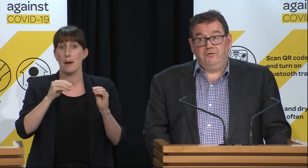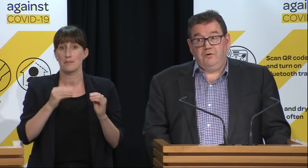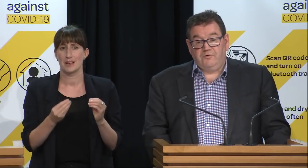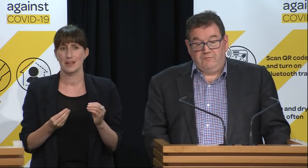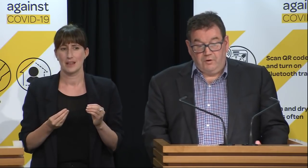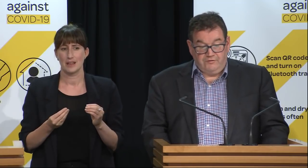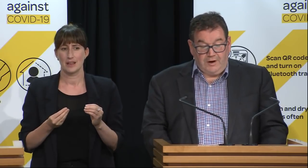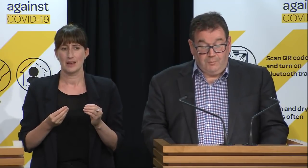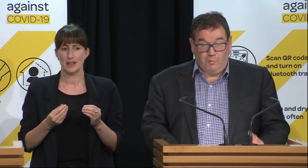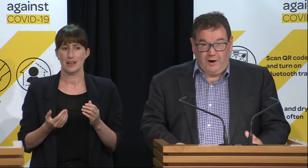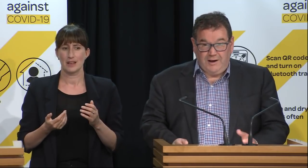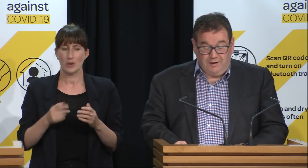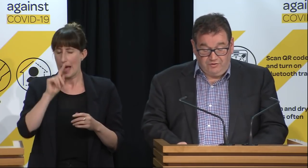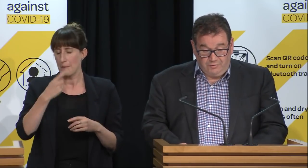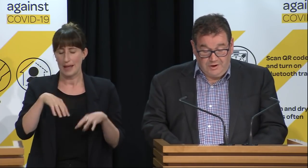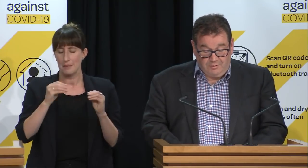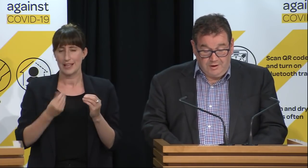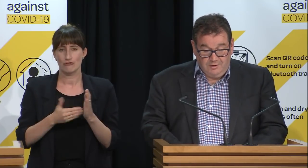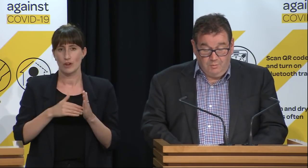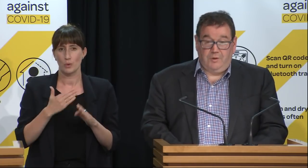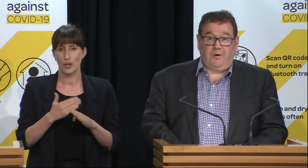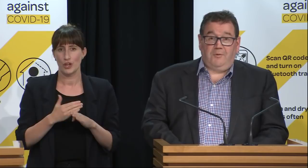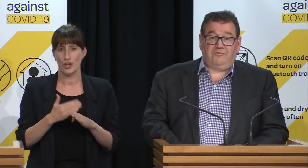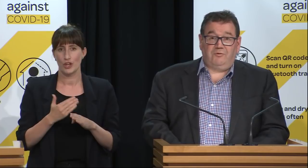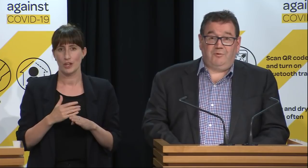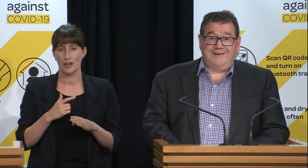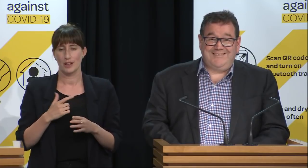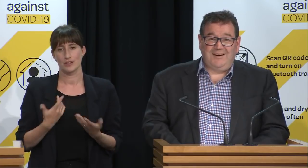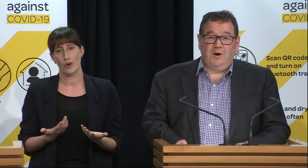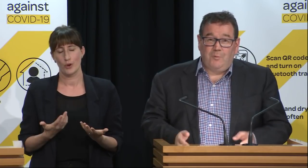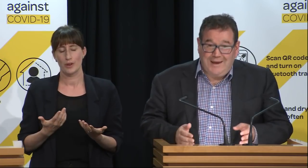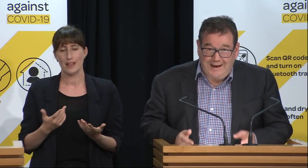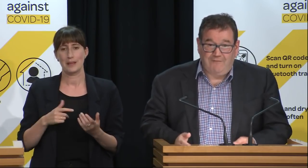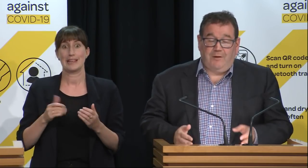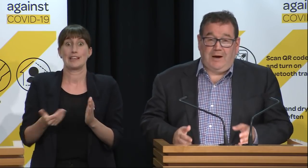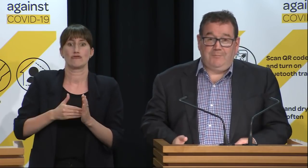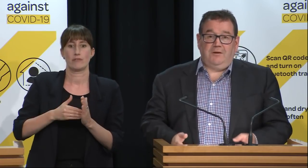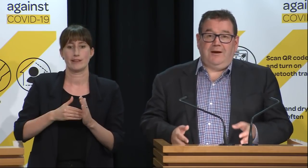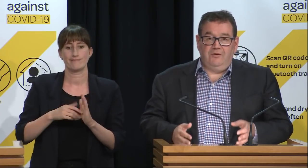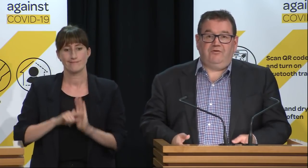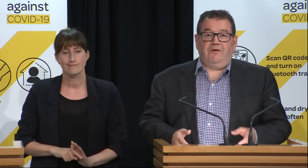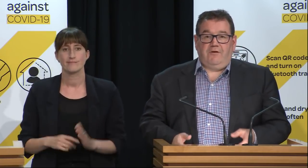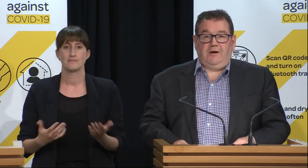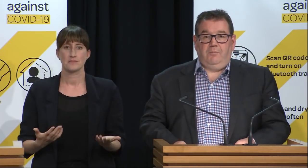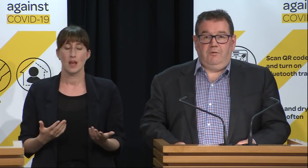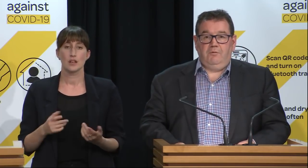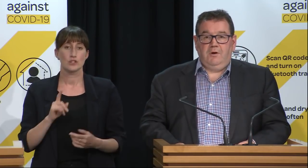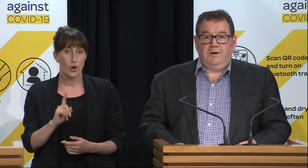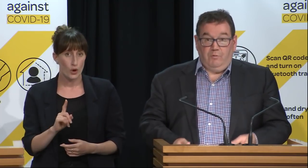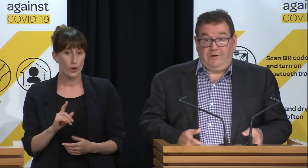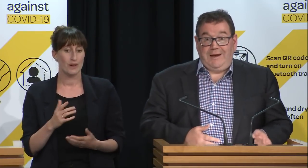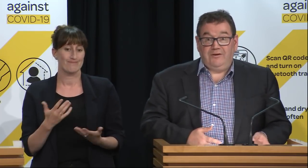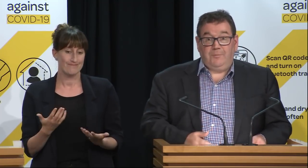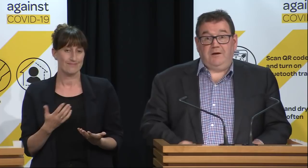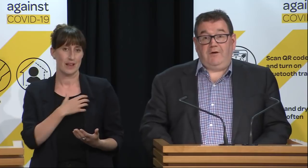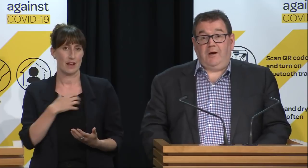No, in terms of what's available right now, just to reiterate what the Prime Minister has already said, we have a payment that is available,